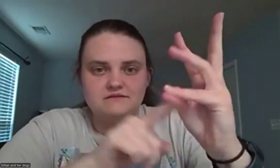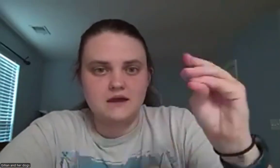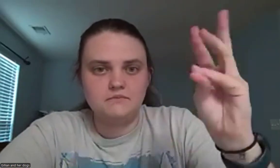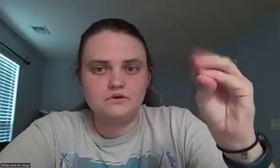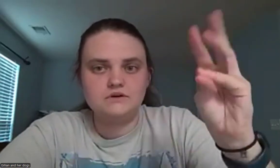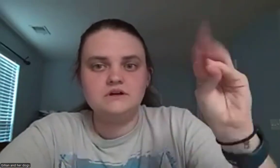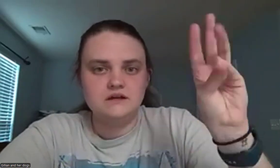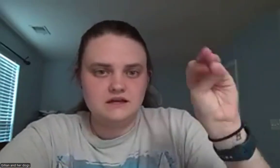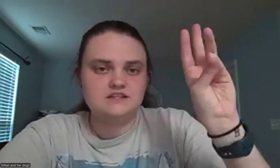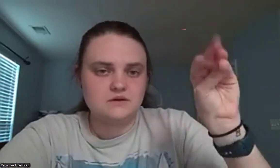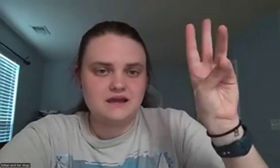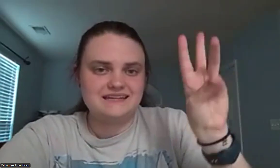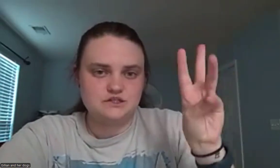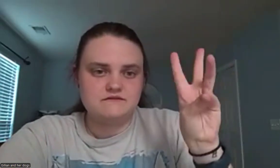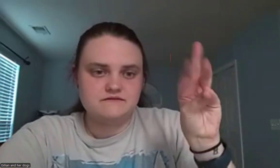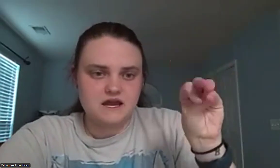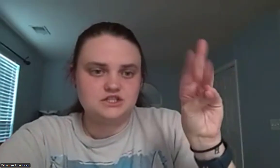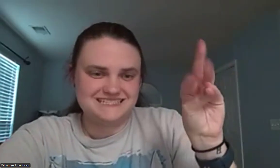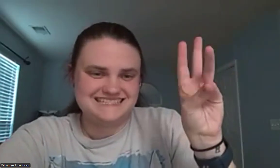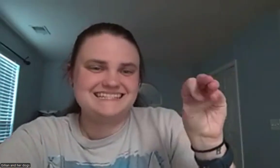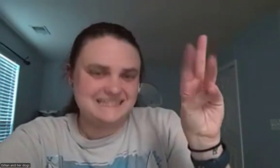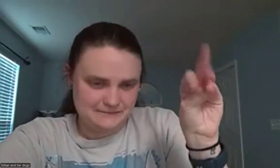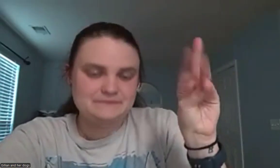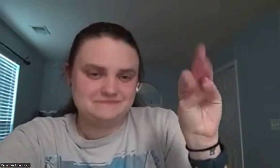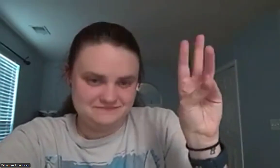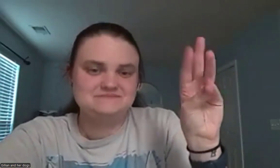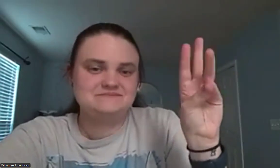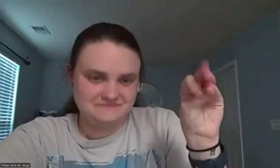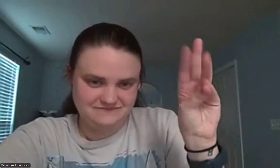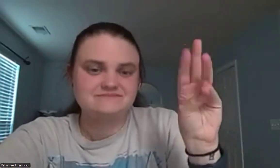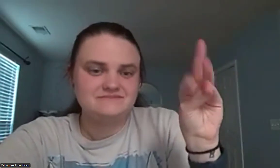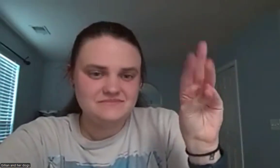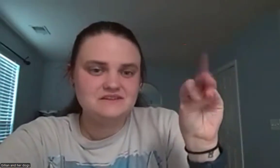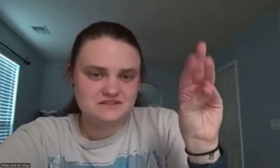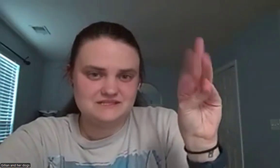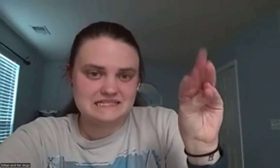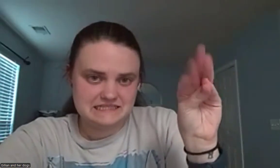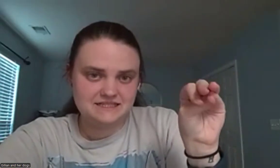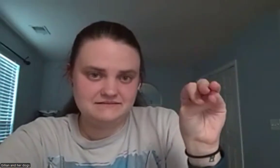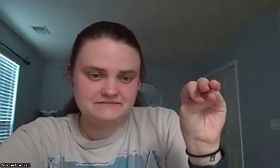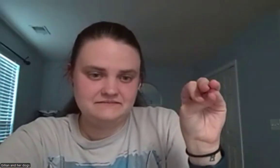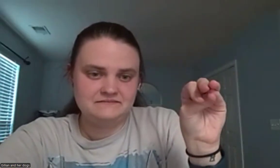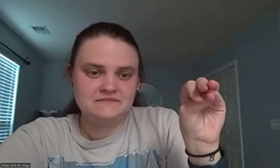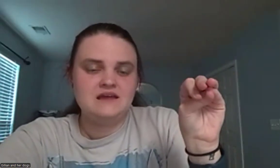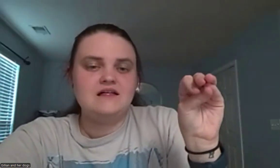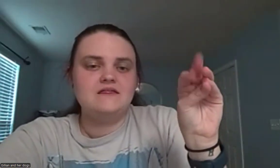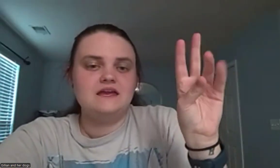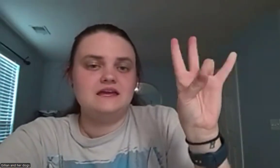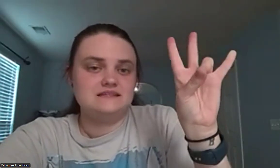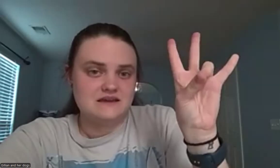flatten more. And so that way I can do it faster. 60. So 60, then